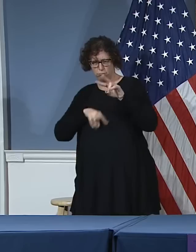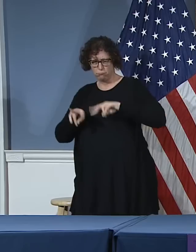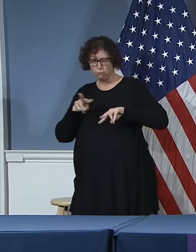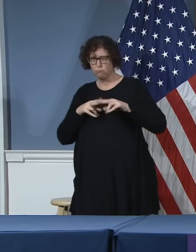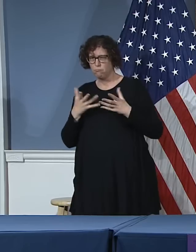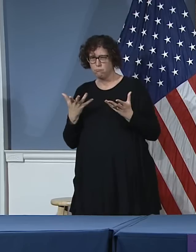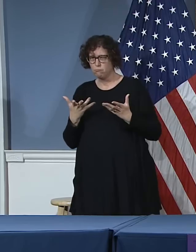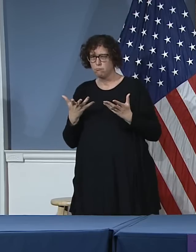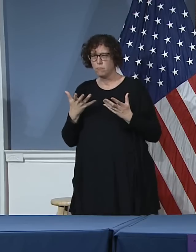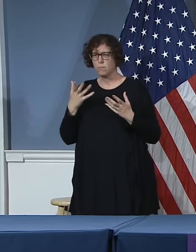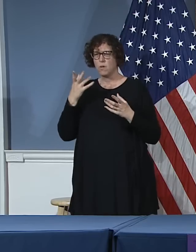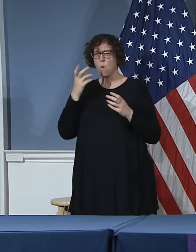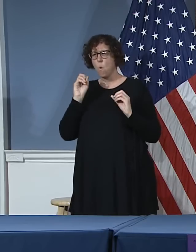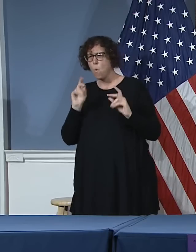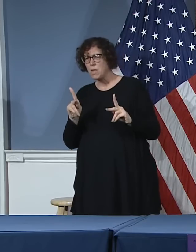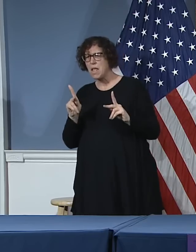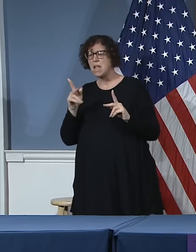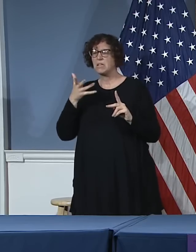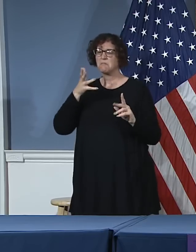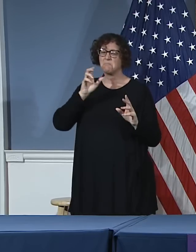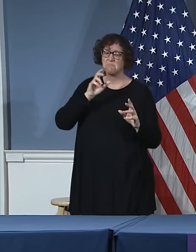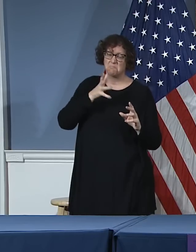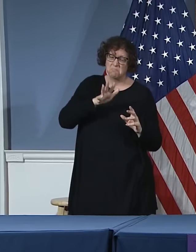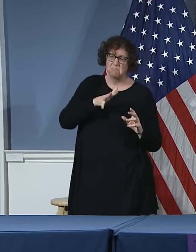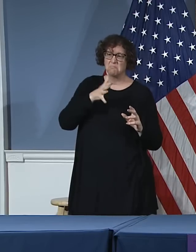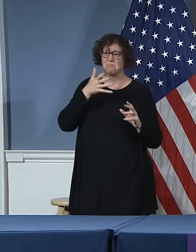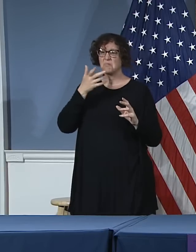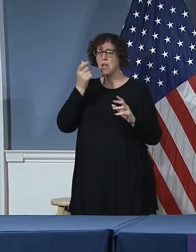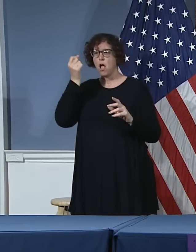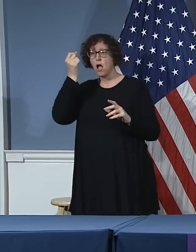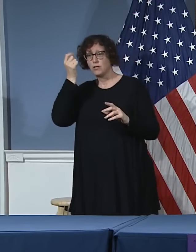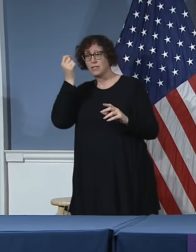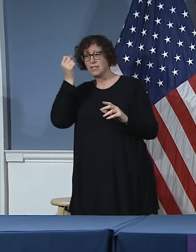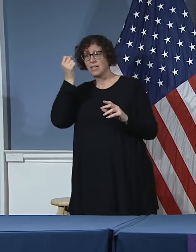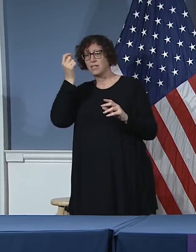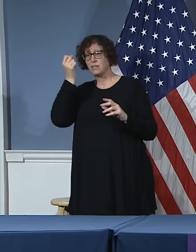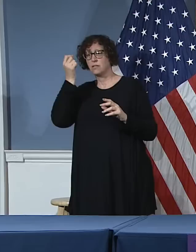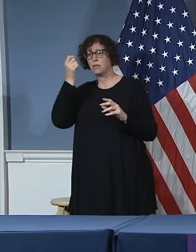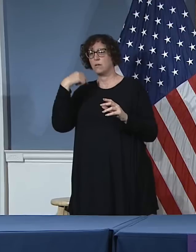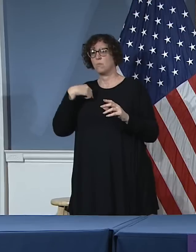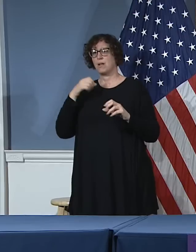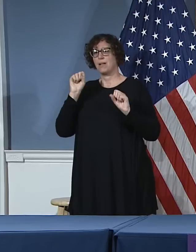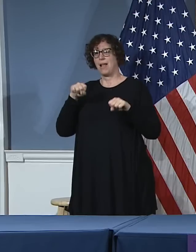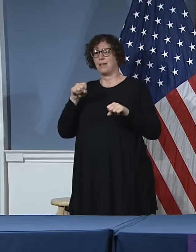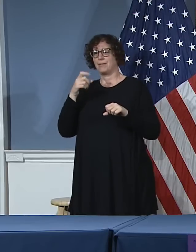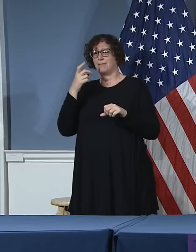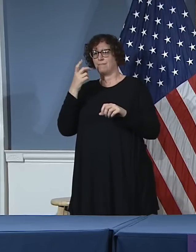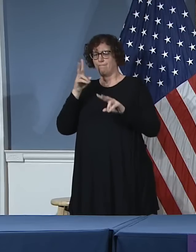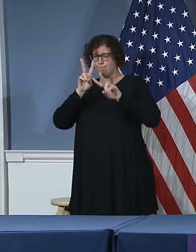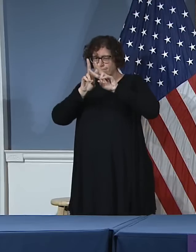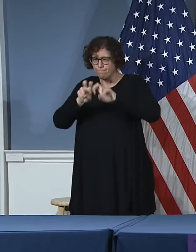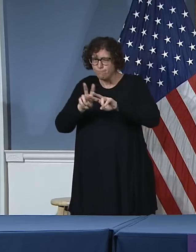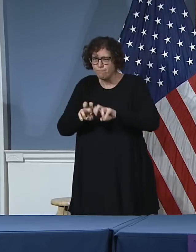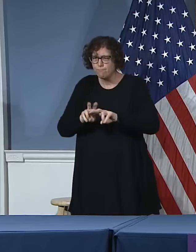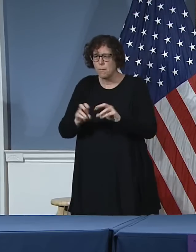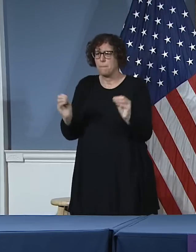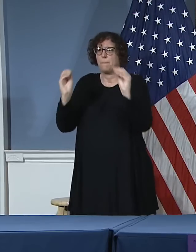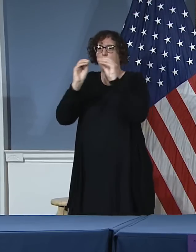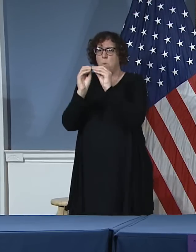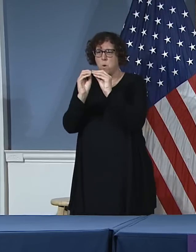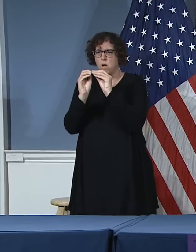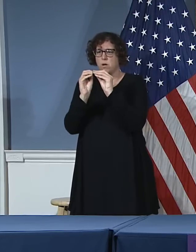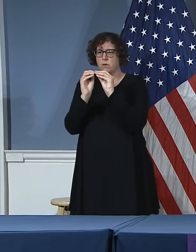Within each of those categories, there are real variations and real differences from inmate to inmate in